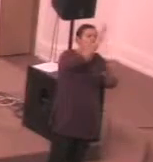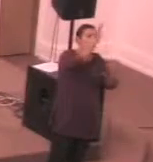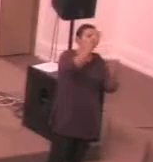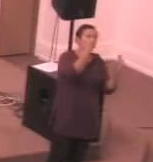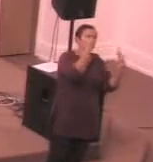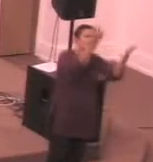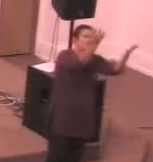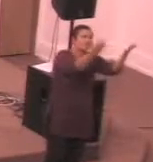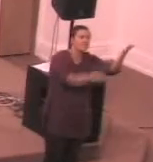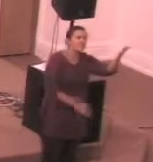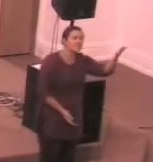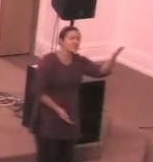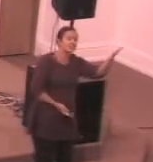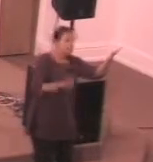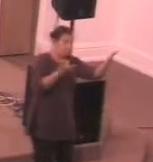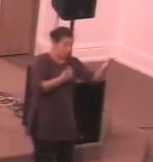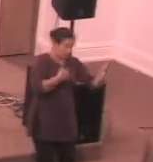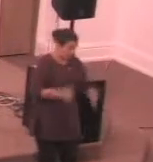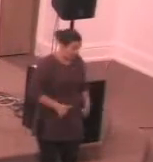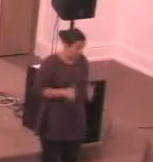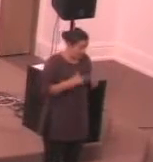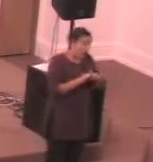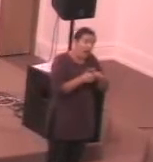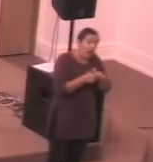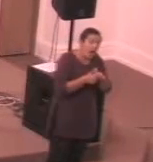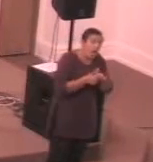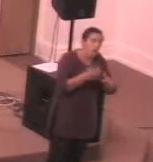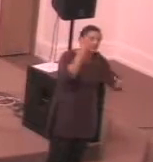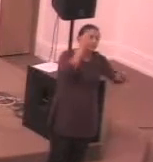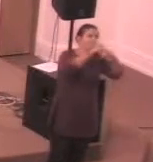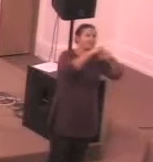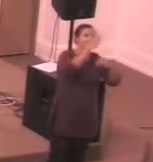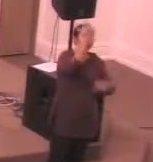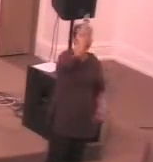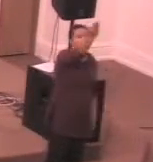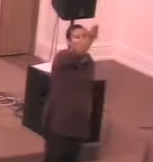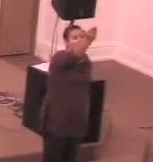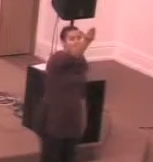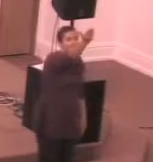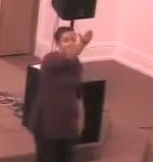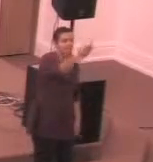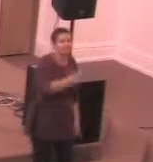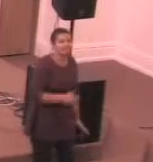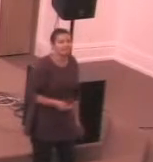And I'm alive because I'm alive in you.